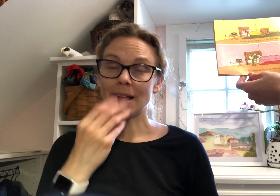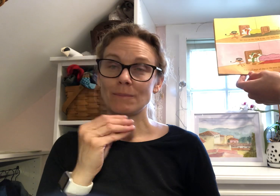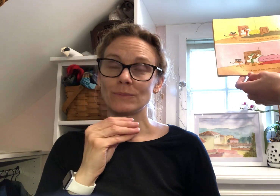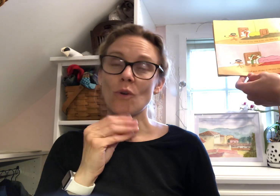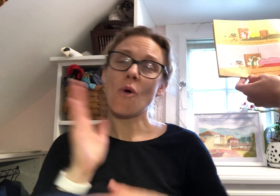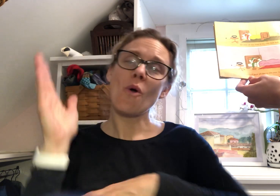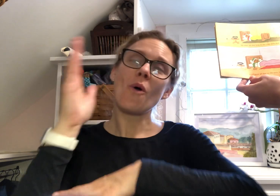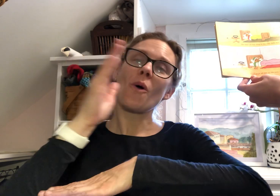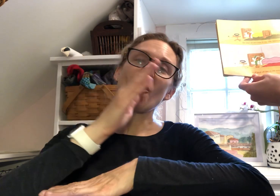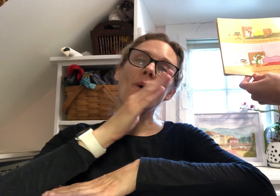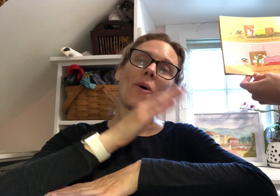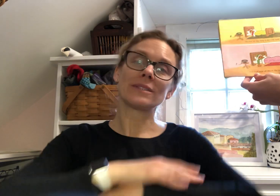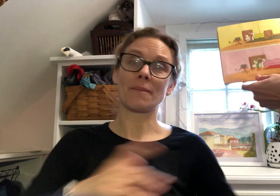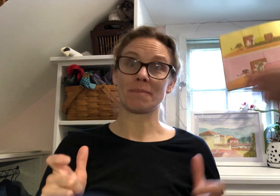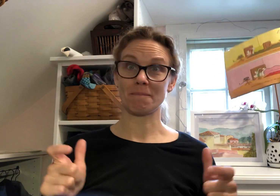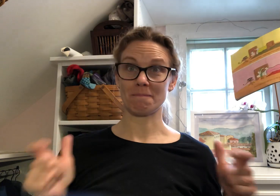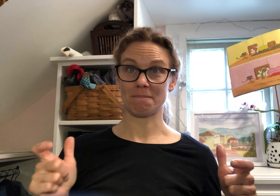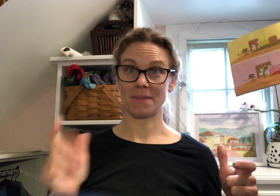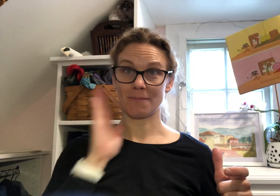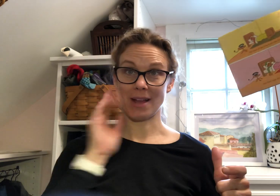"It's downstairs for me," yelled Fred.